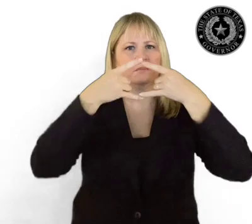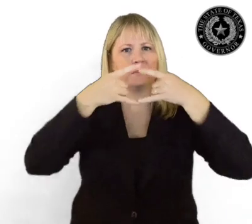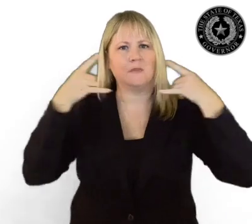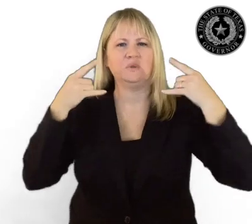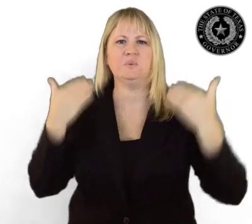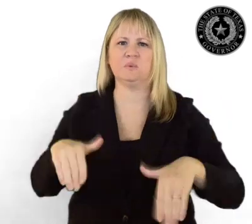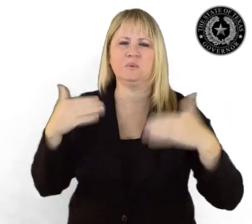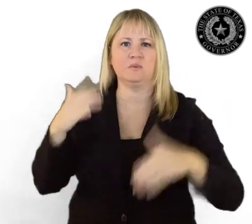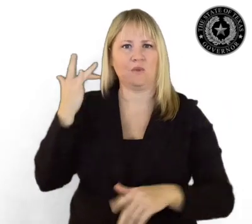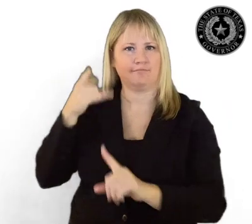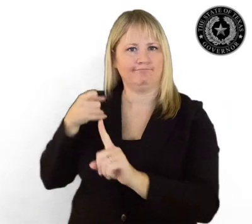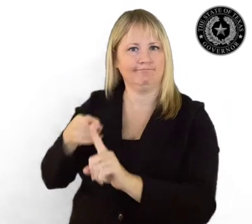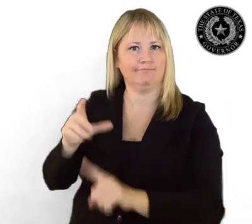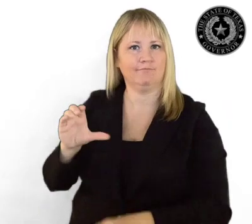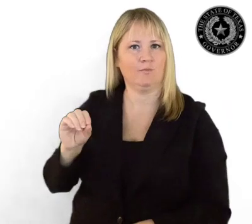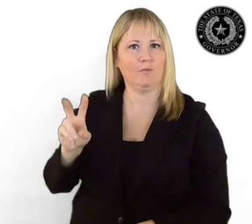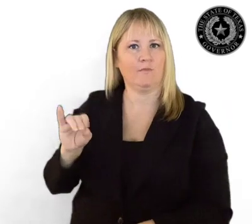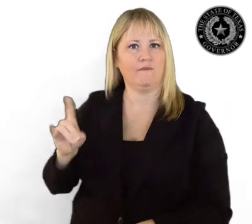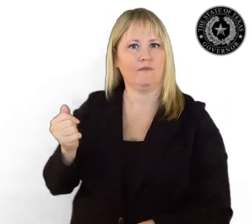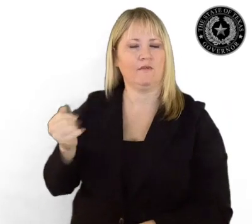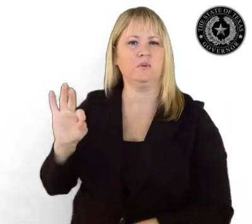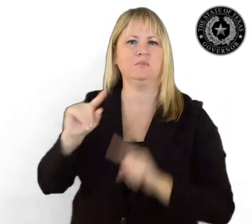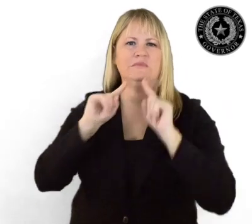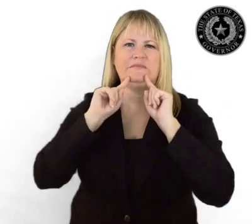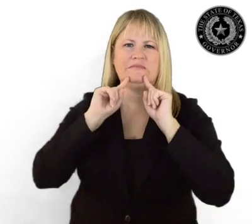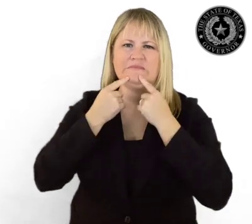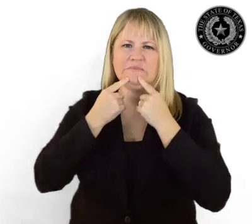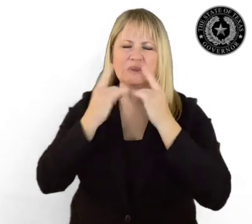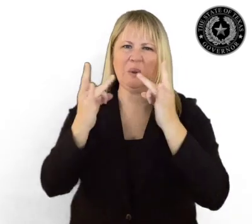reopen Texas, and